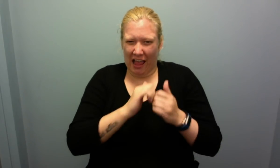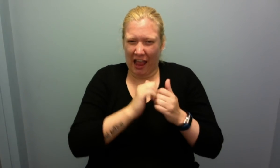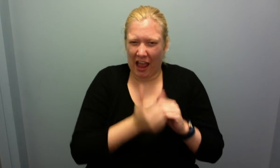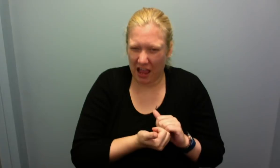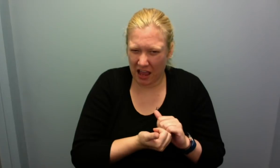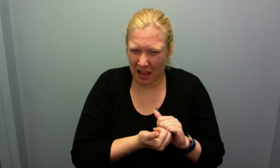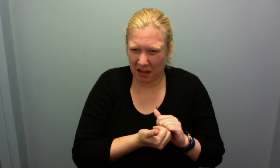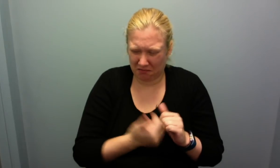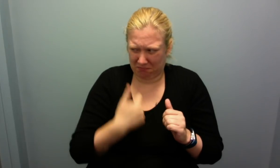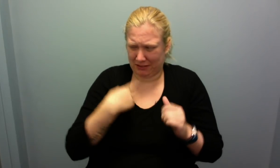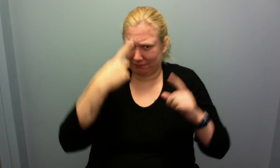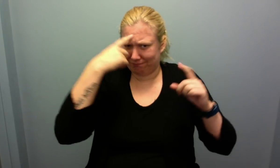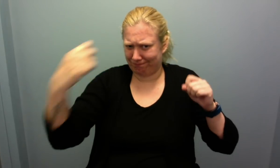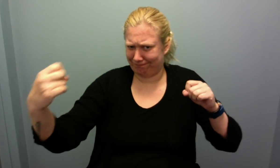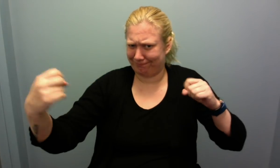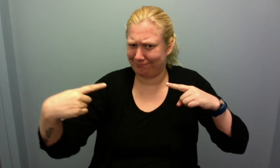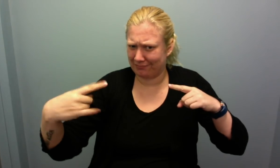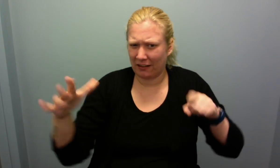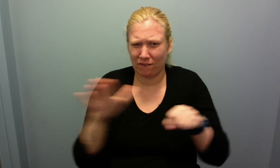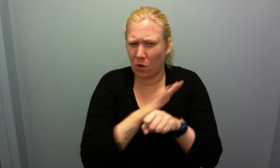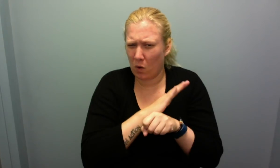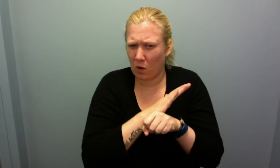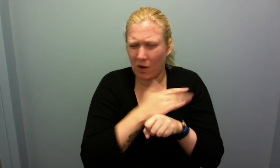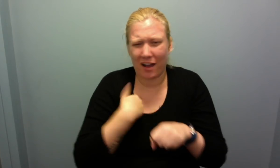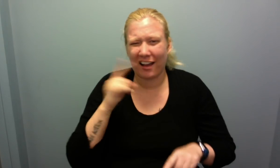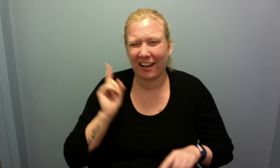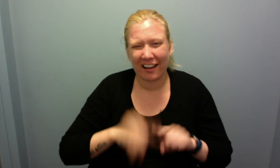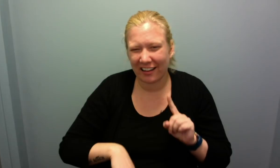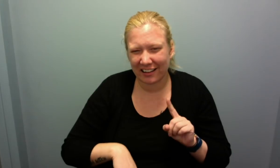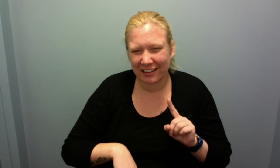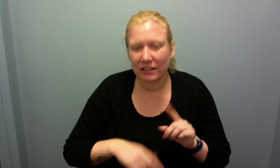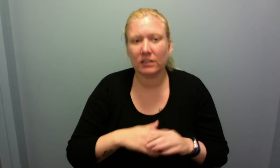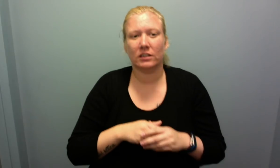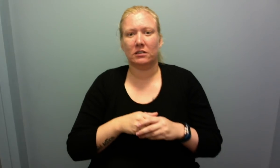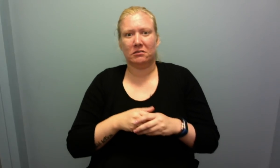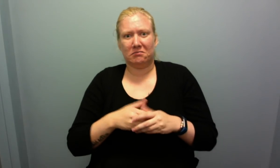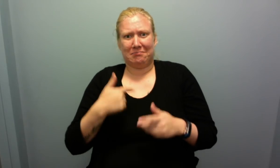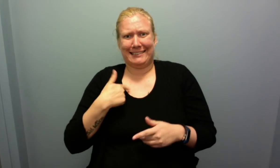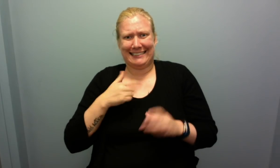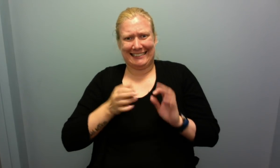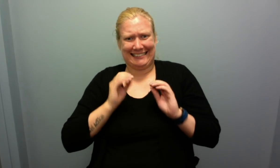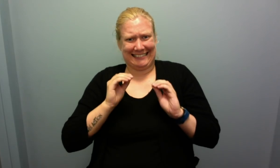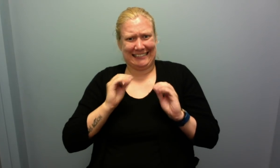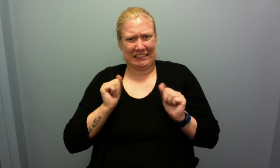it's really not appropriate for me to be teaching it if I can't connect with that experience.